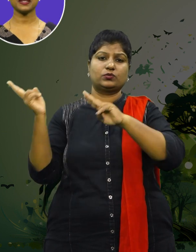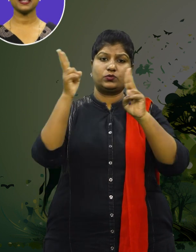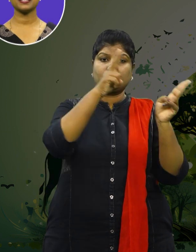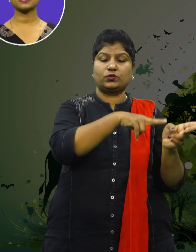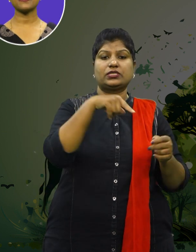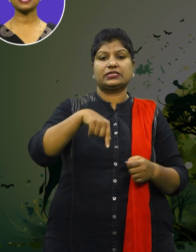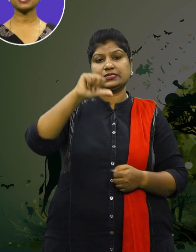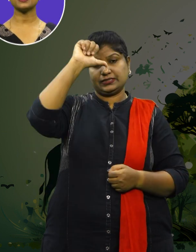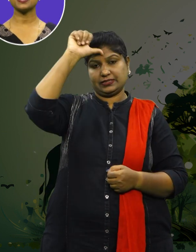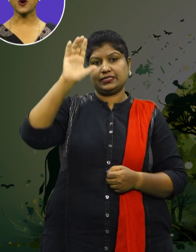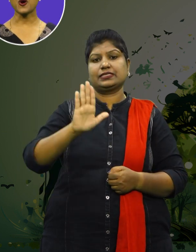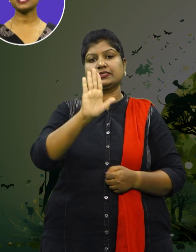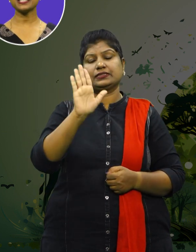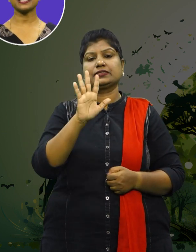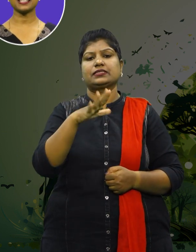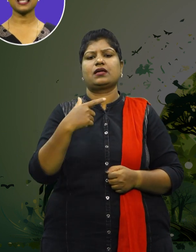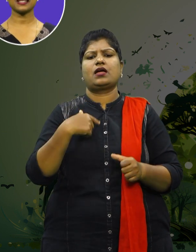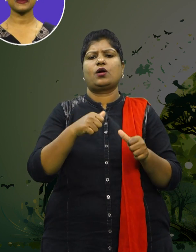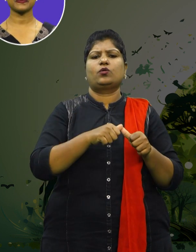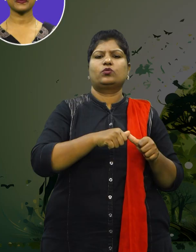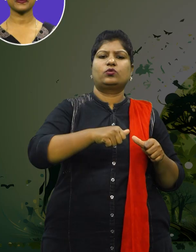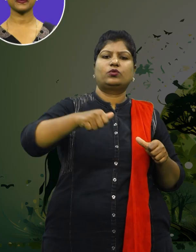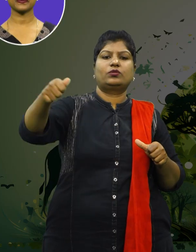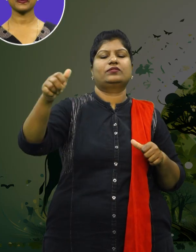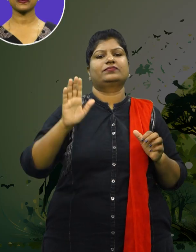India, covering a long distance.